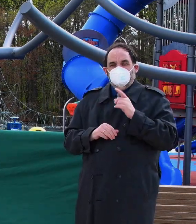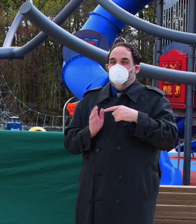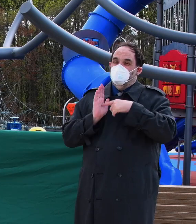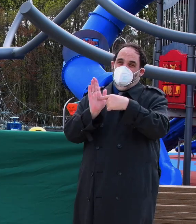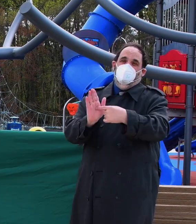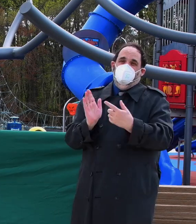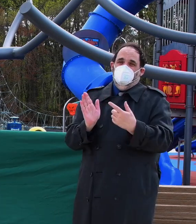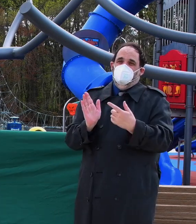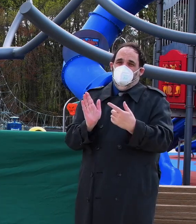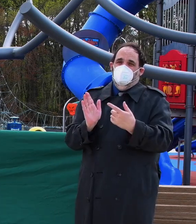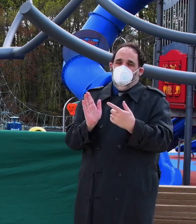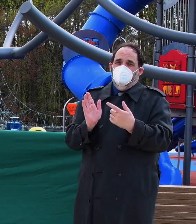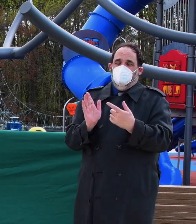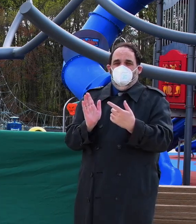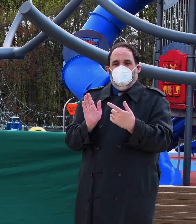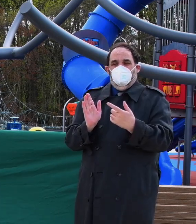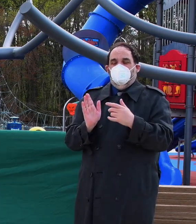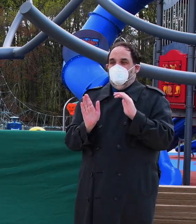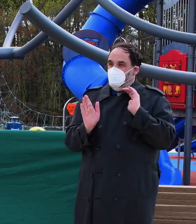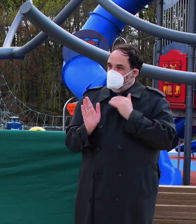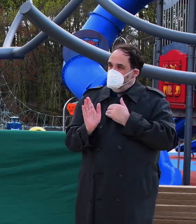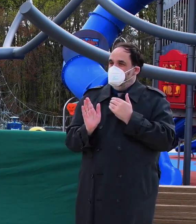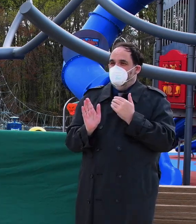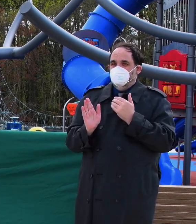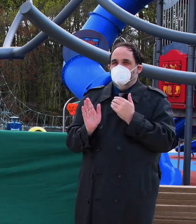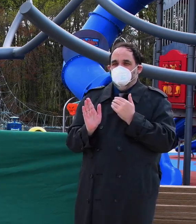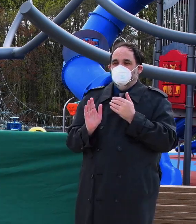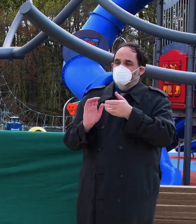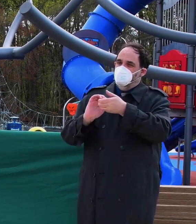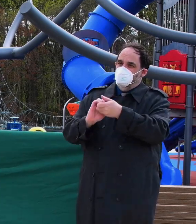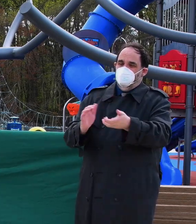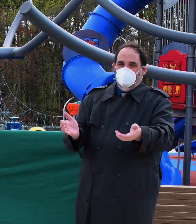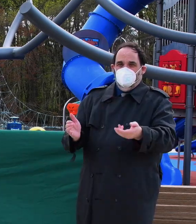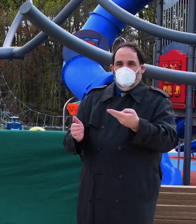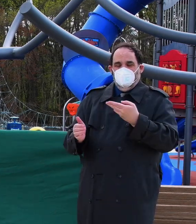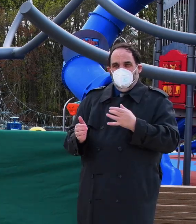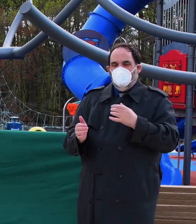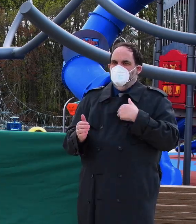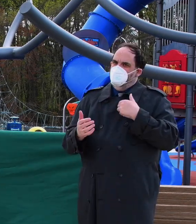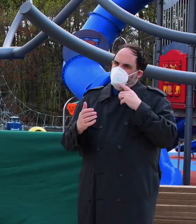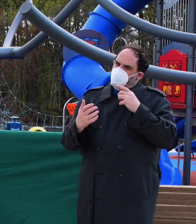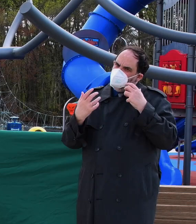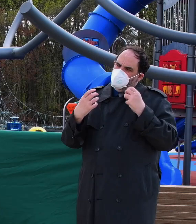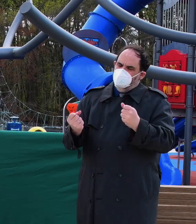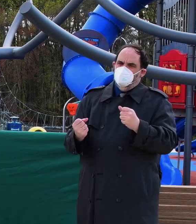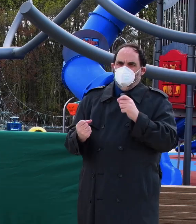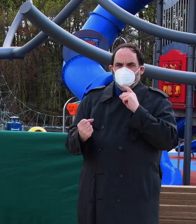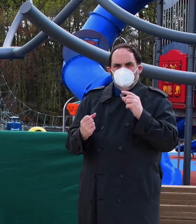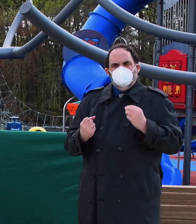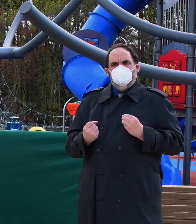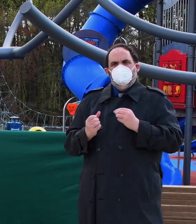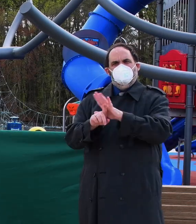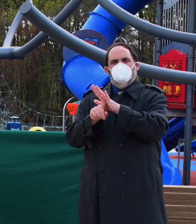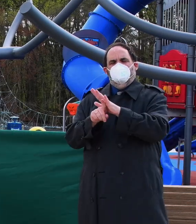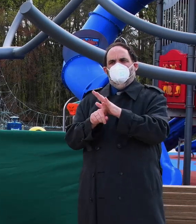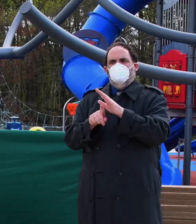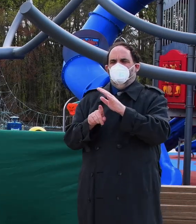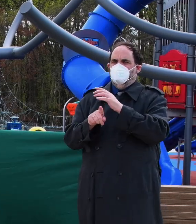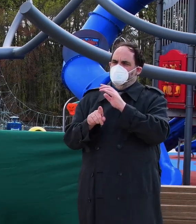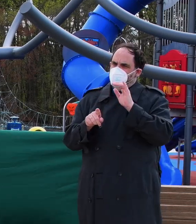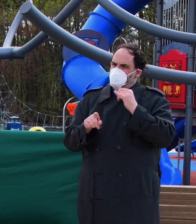the power of our partnership here in Howard County, that we're able to take this effort that